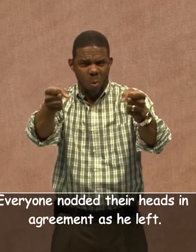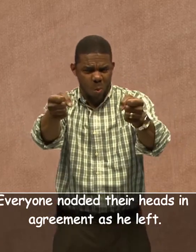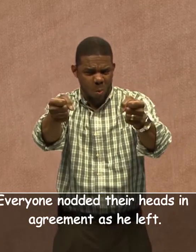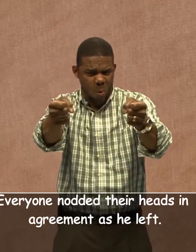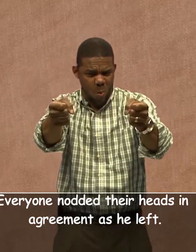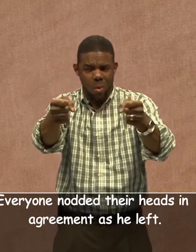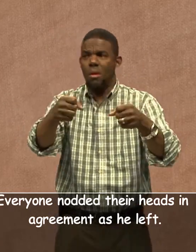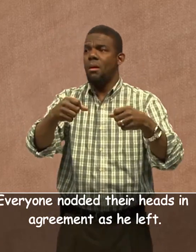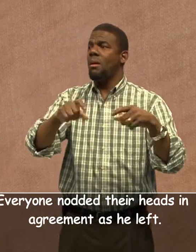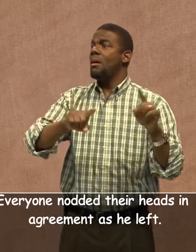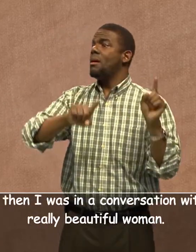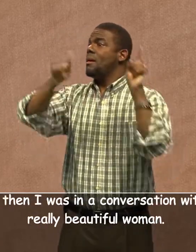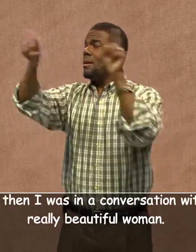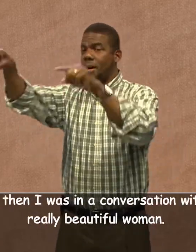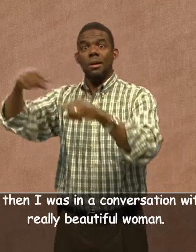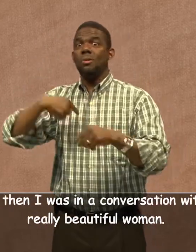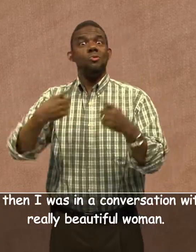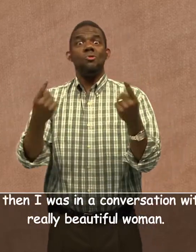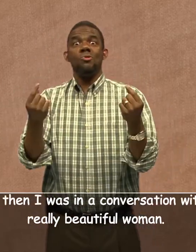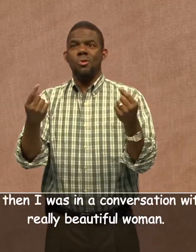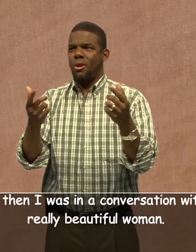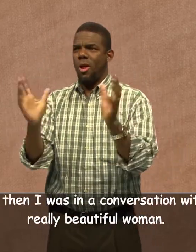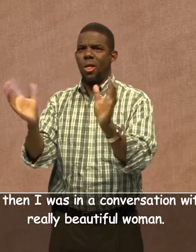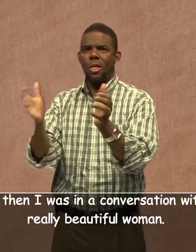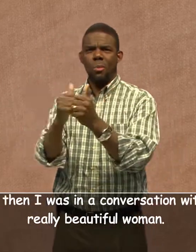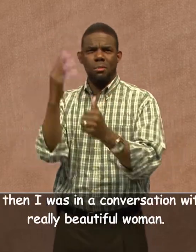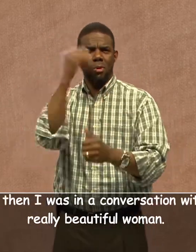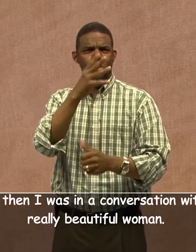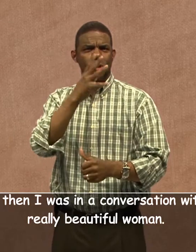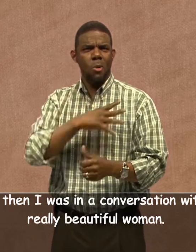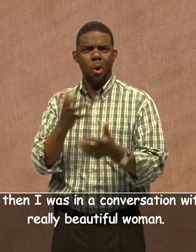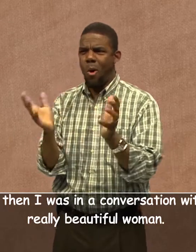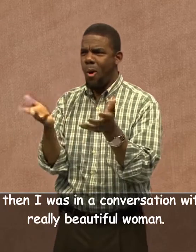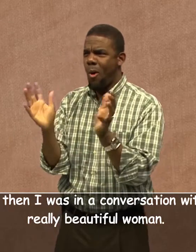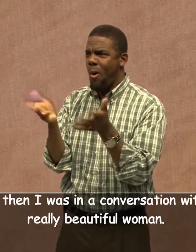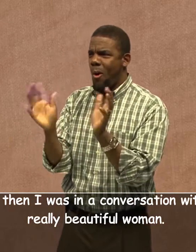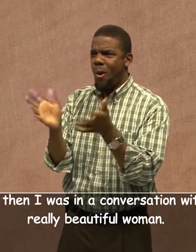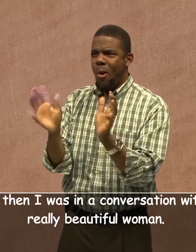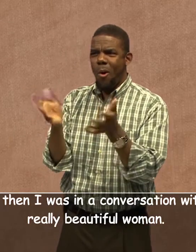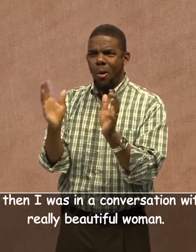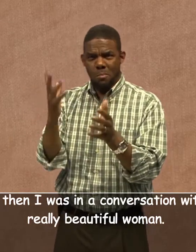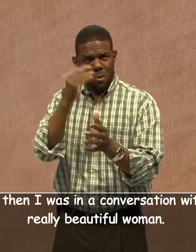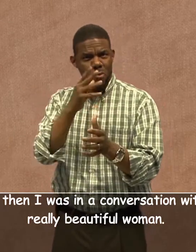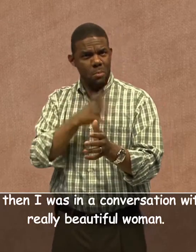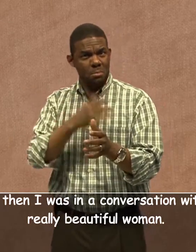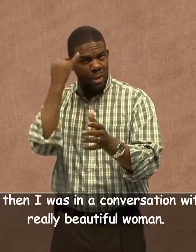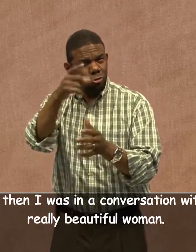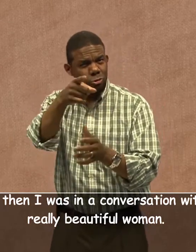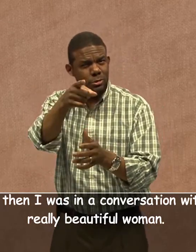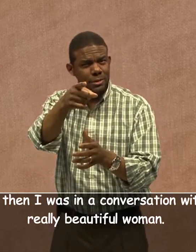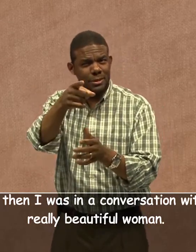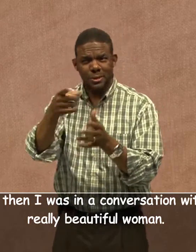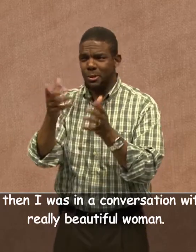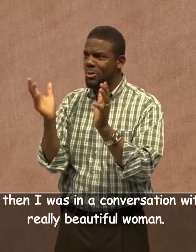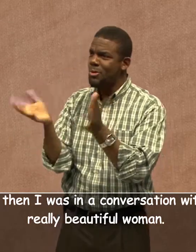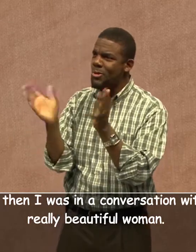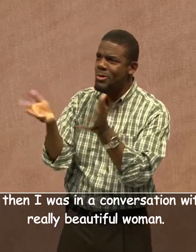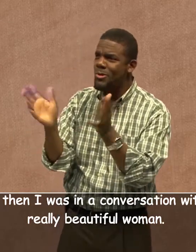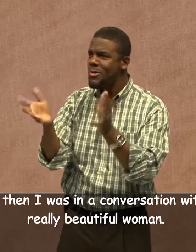agreement as he left. Just then, I was in a conversation with a really beautiful woman. My friend found me and started tapping